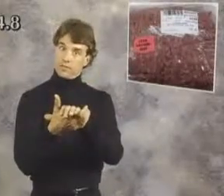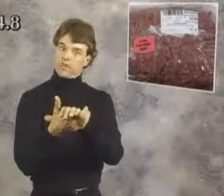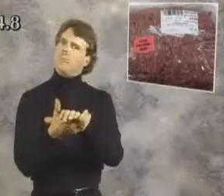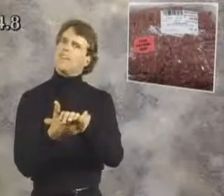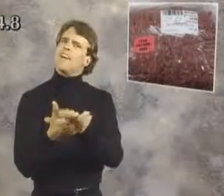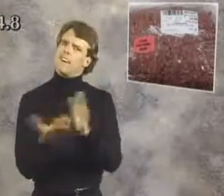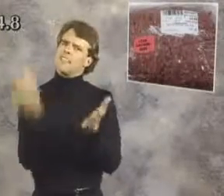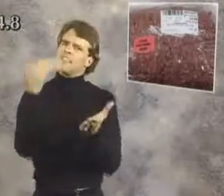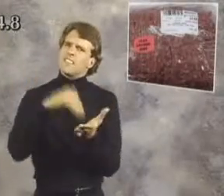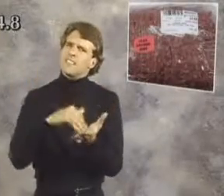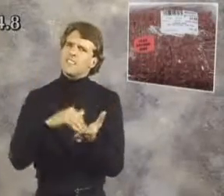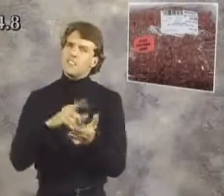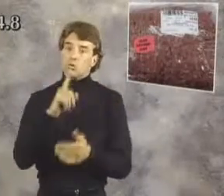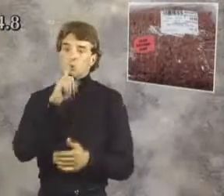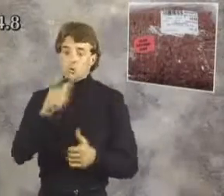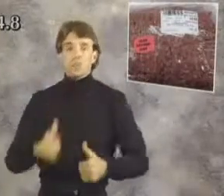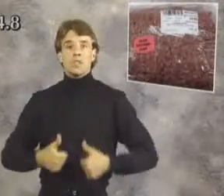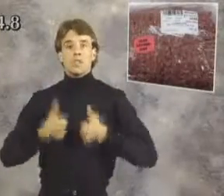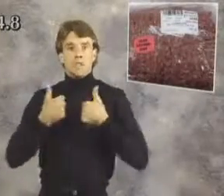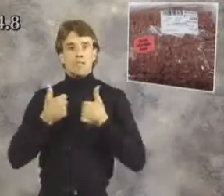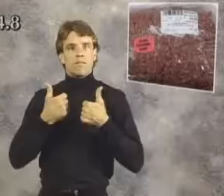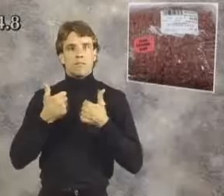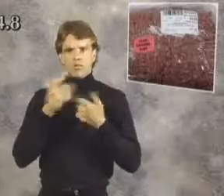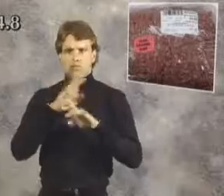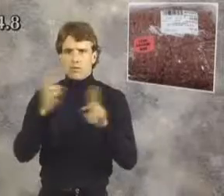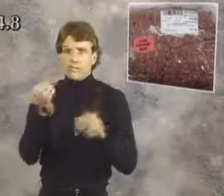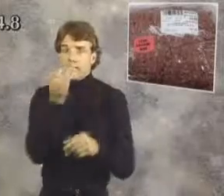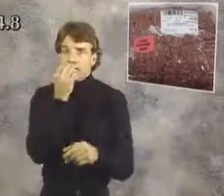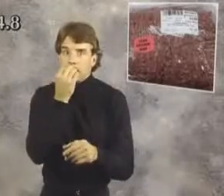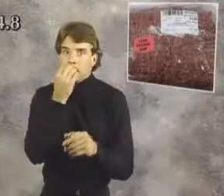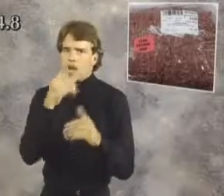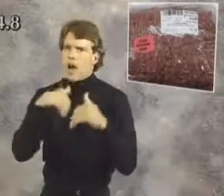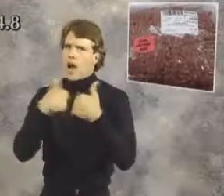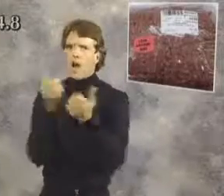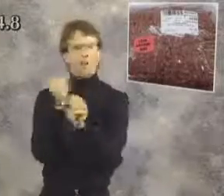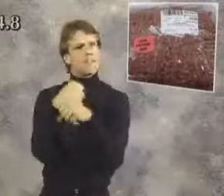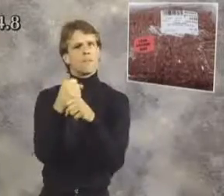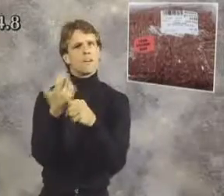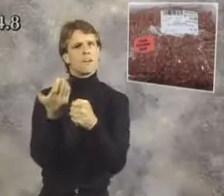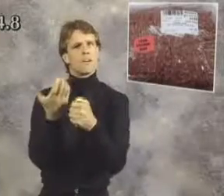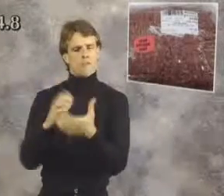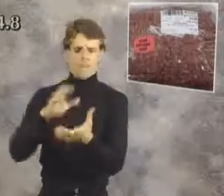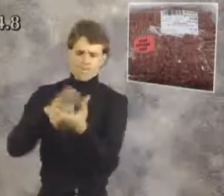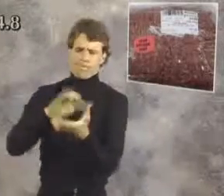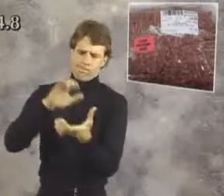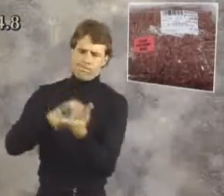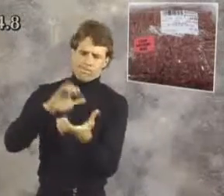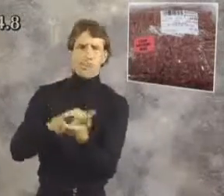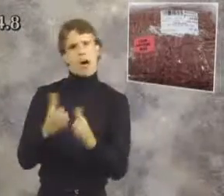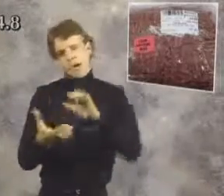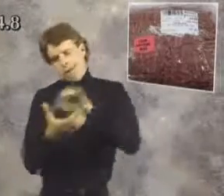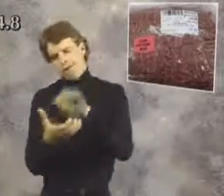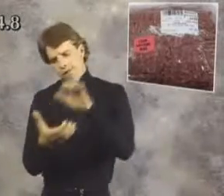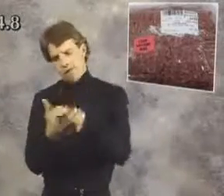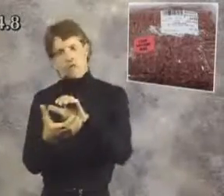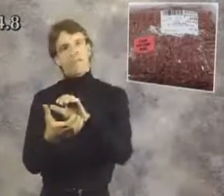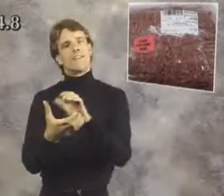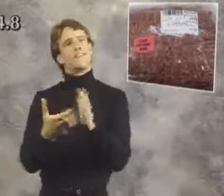Hamburger. This sign reflects the activity of making a hamburger patty.